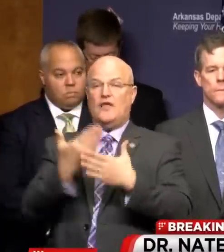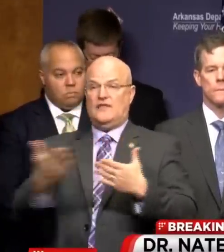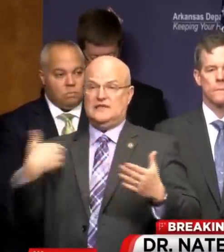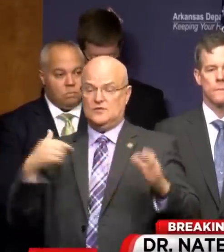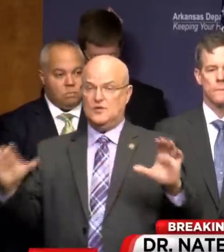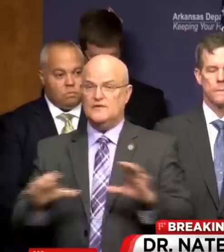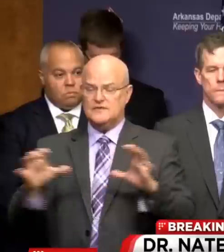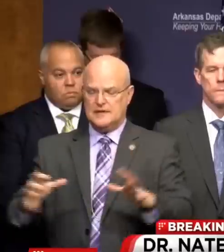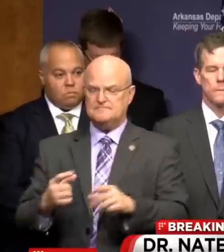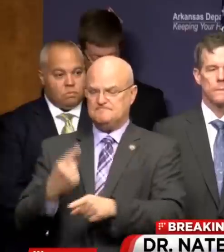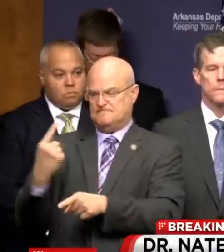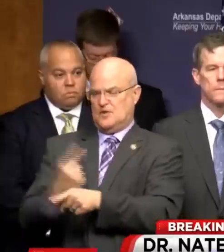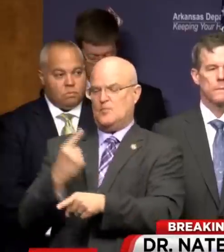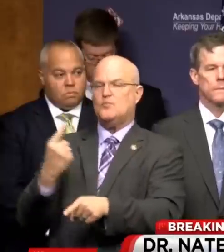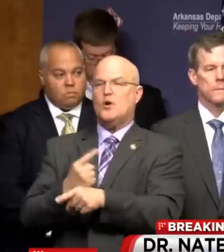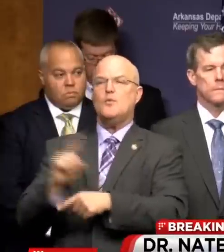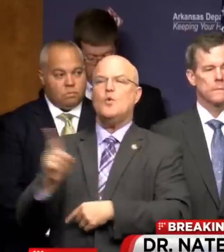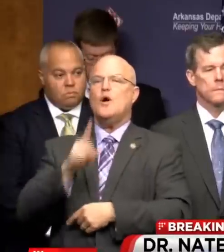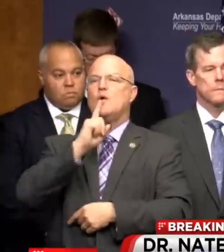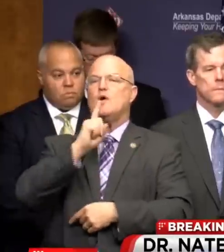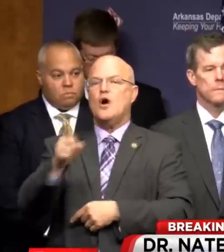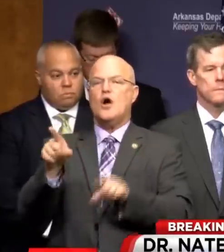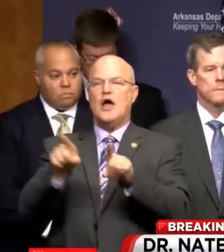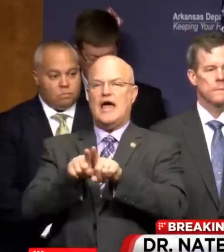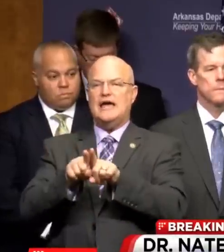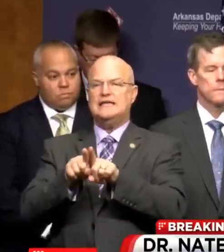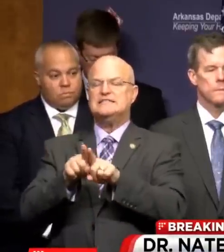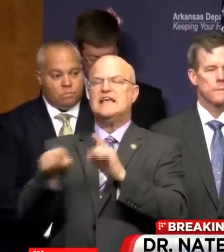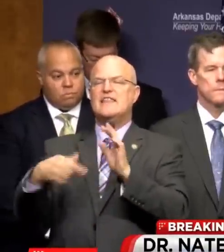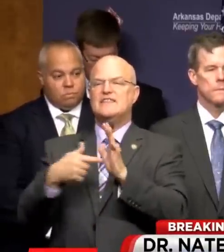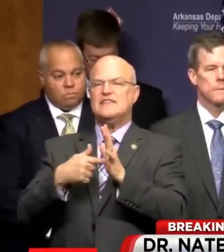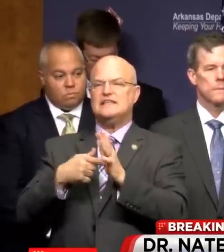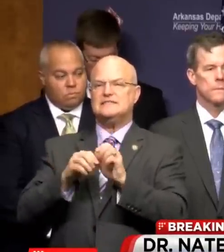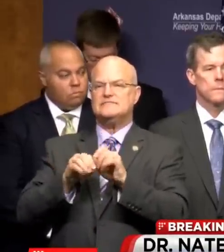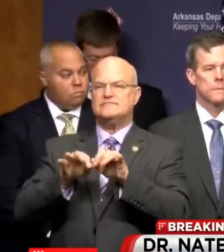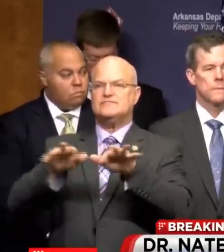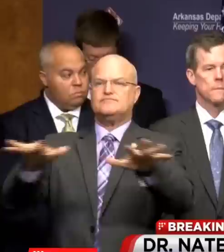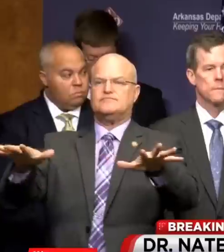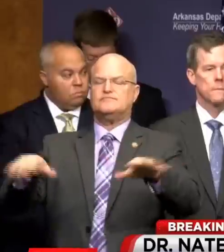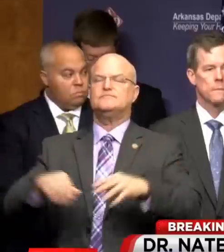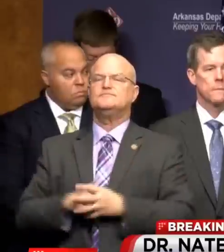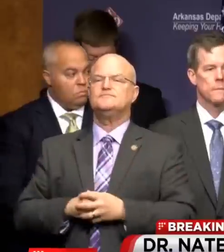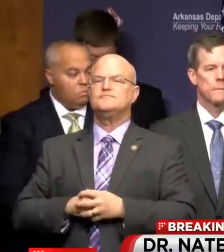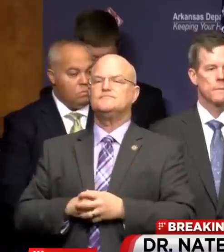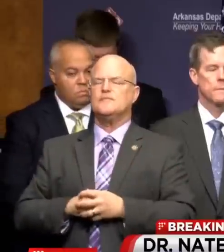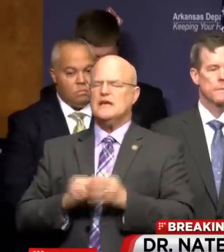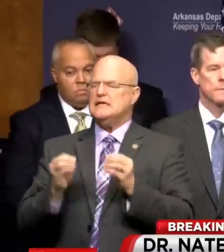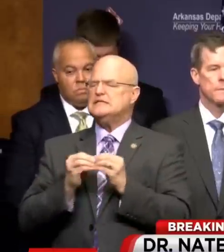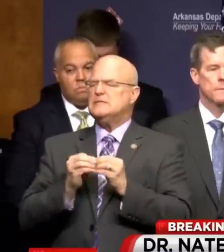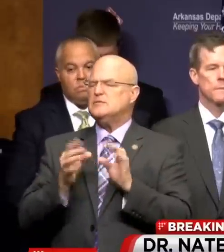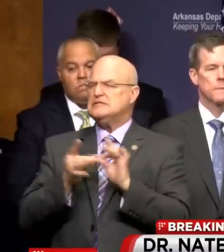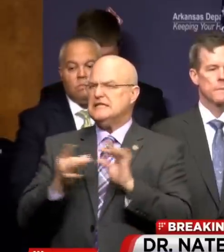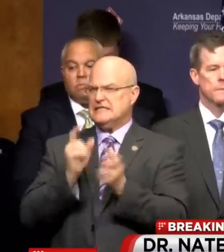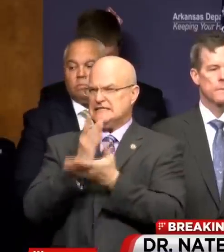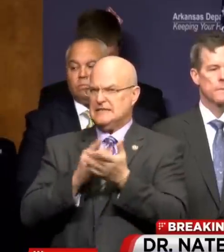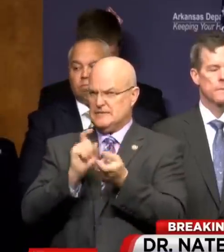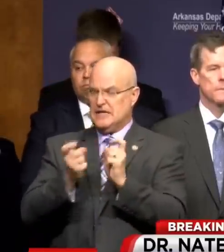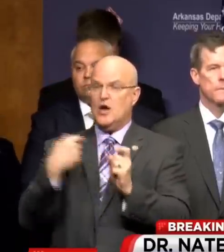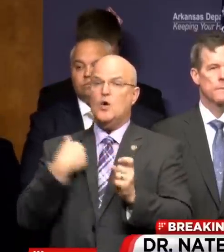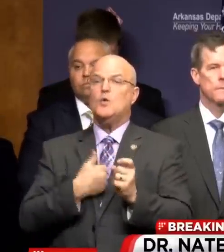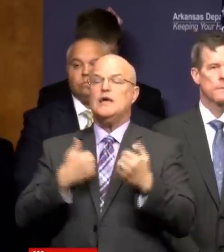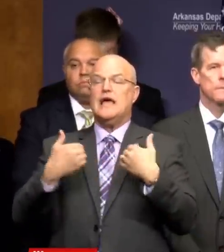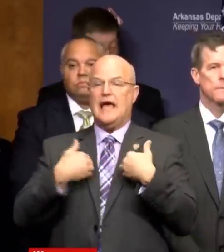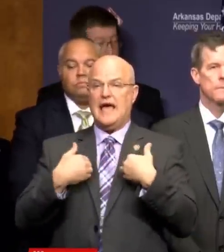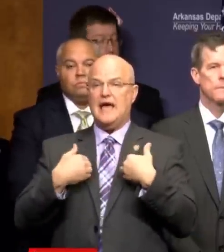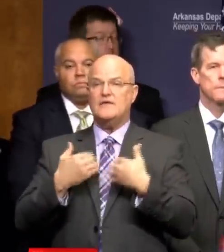made have been appropriate to where we are as this outbreak evolves. I want to give a little bit more details on some of the changes. We have